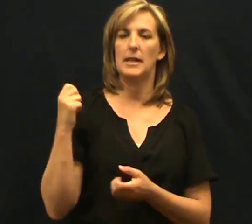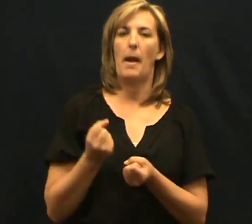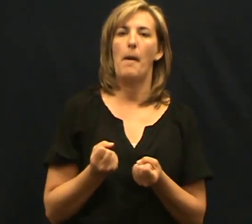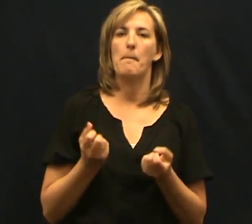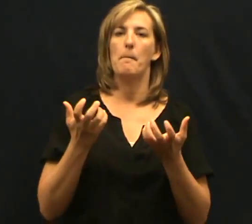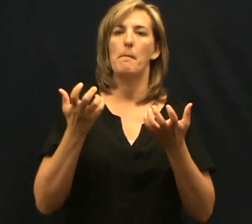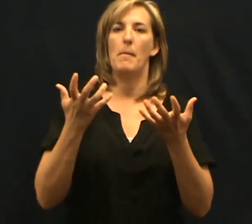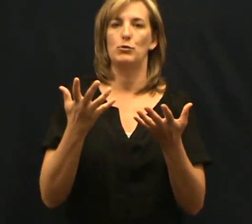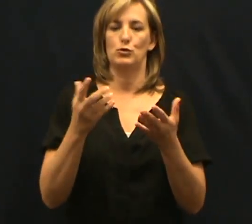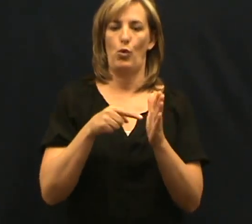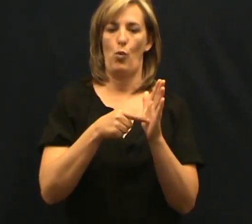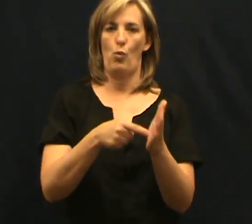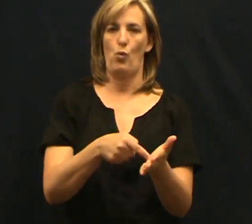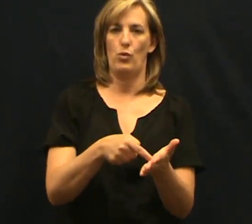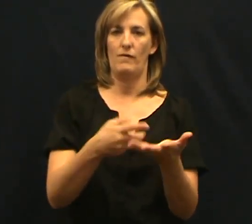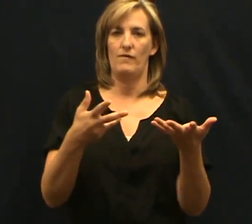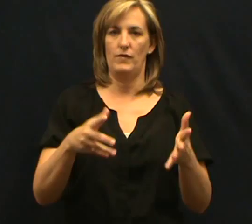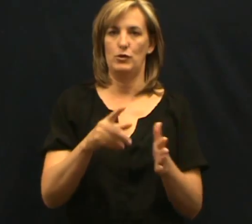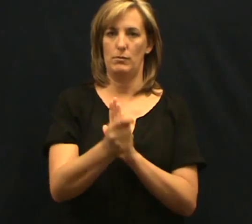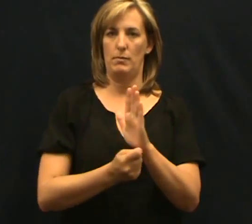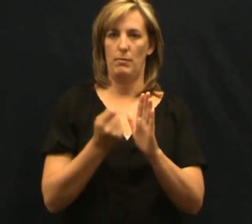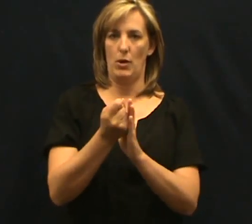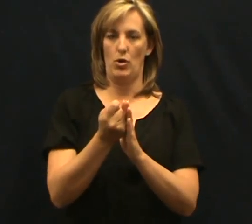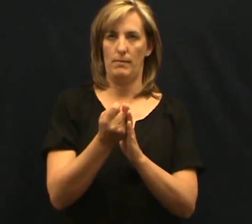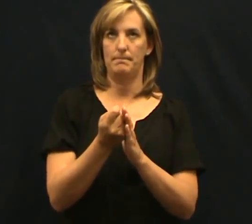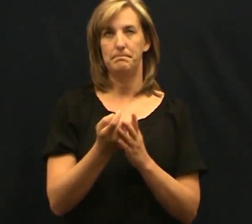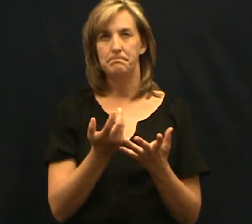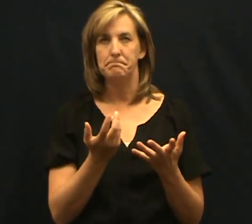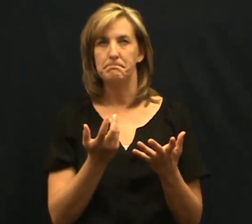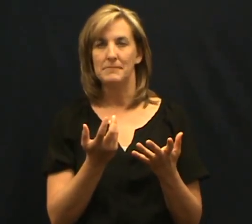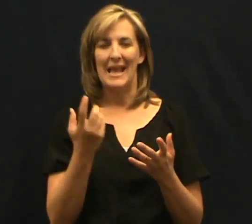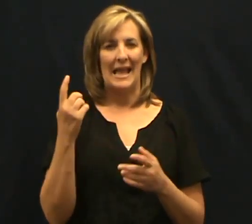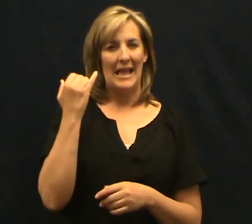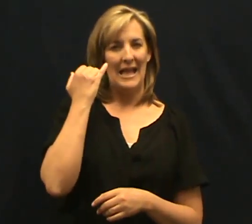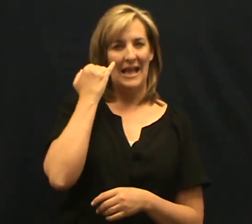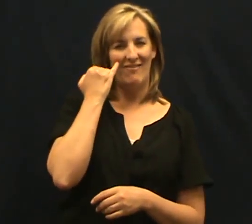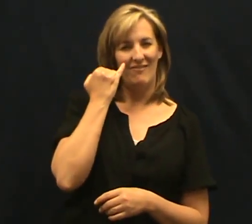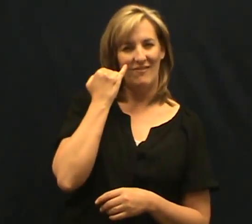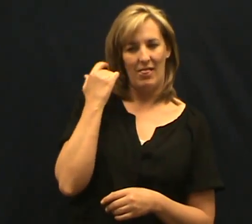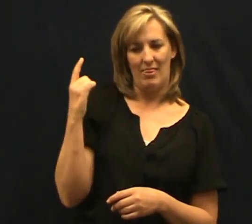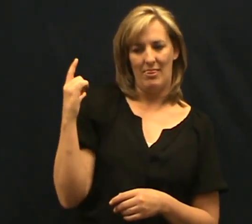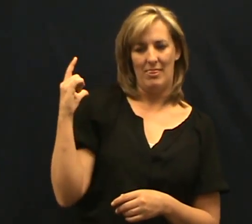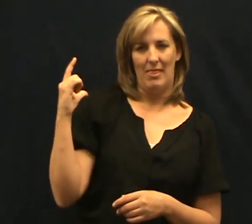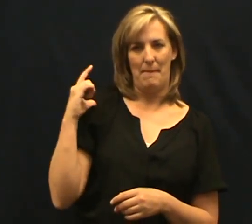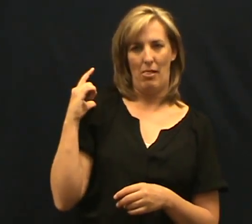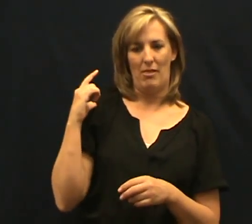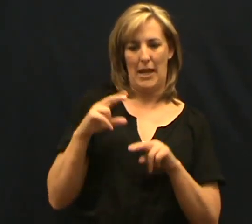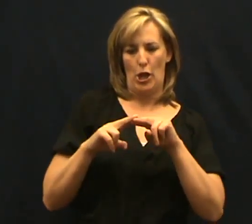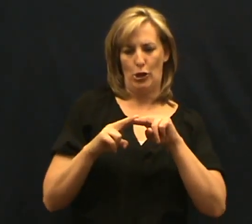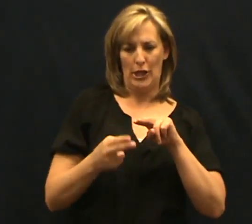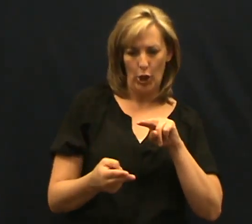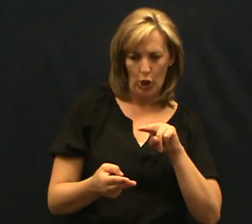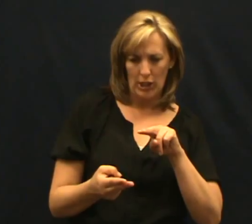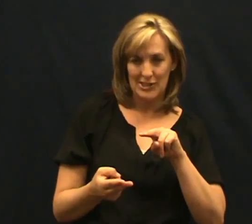the liability has decreased over the period or increased over the period, and that hasn't